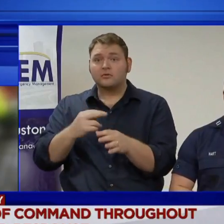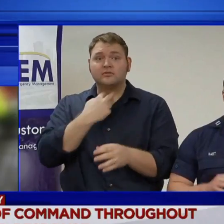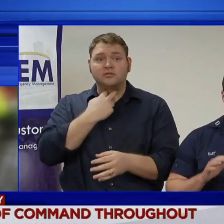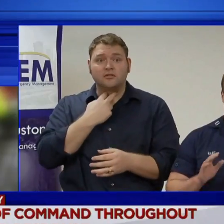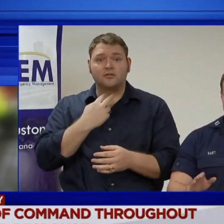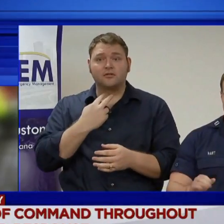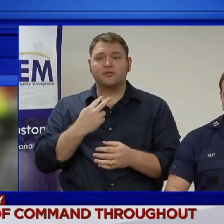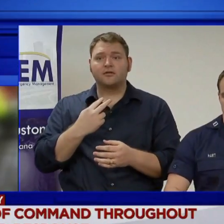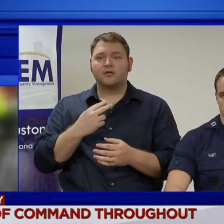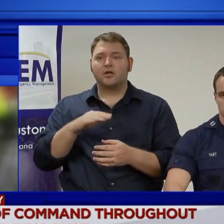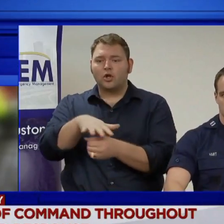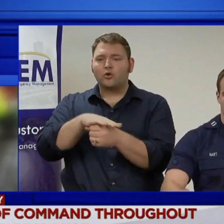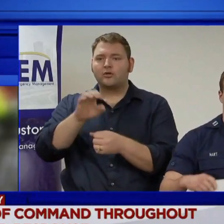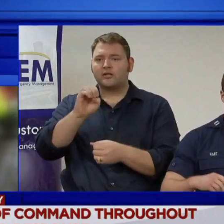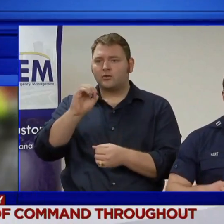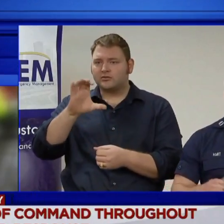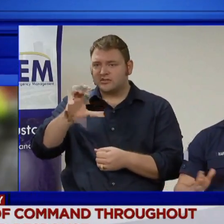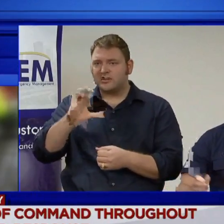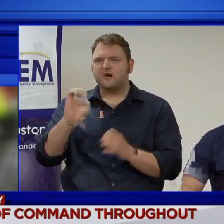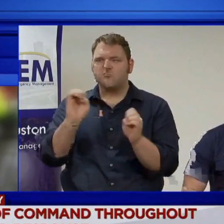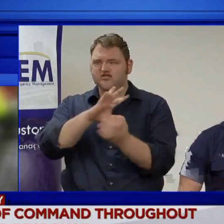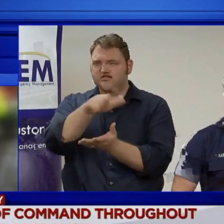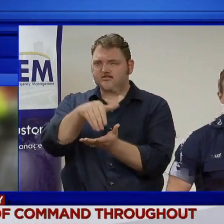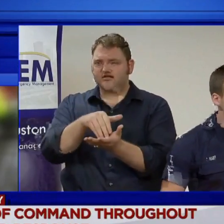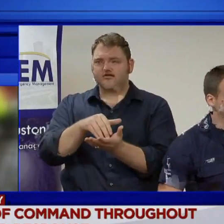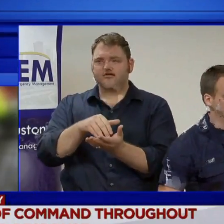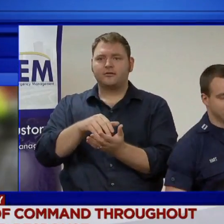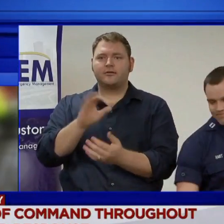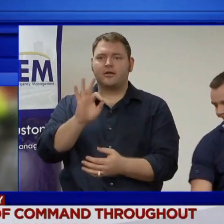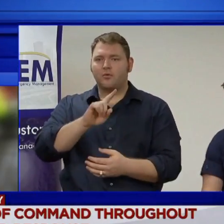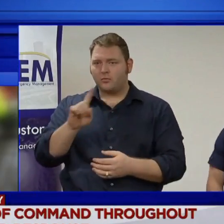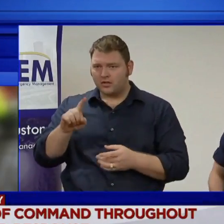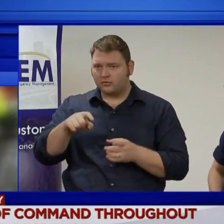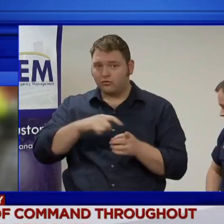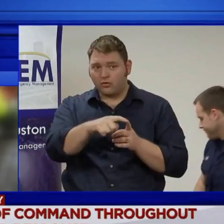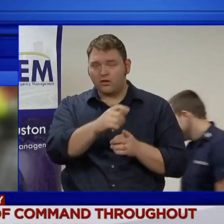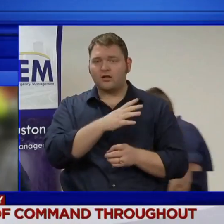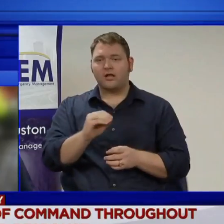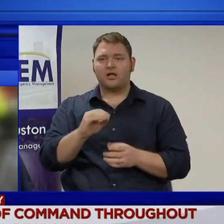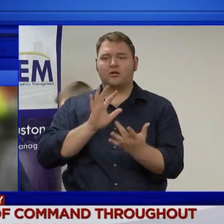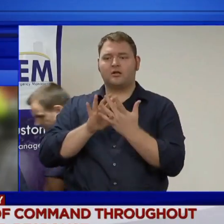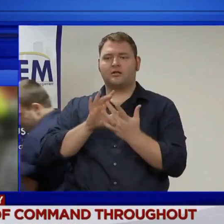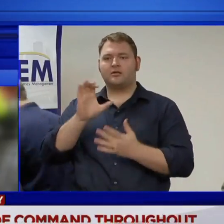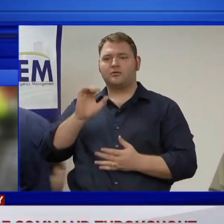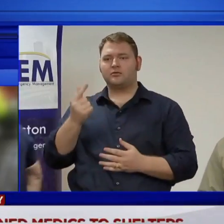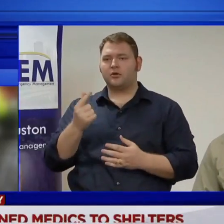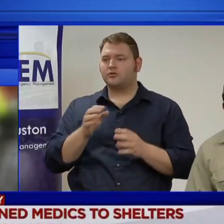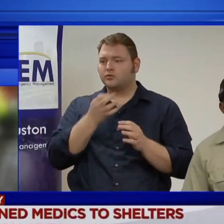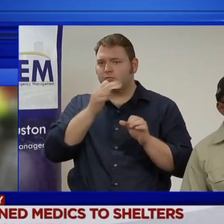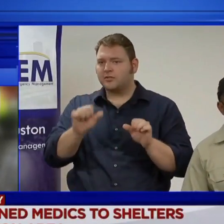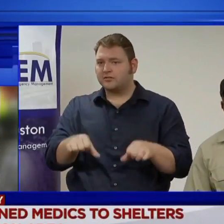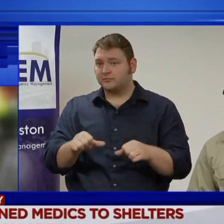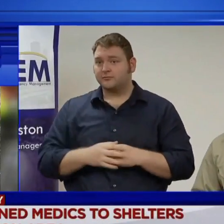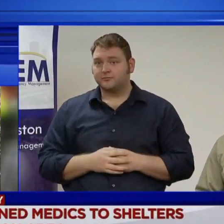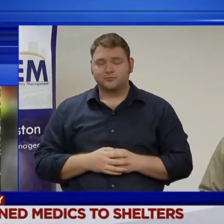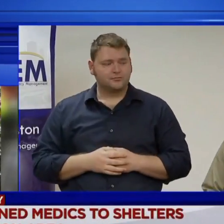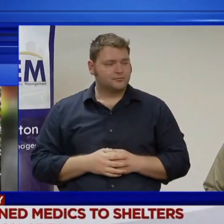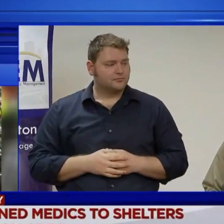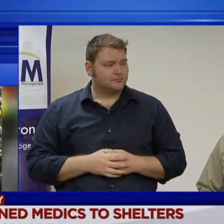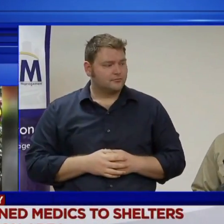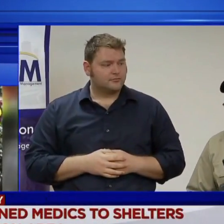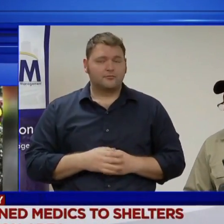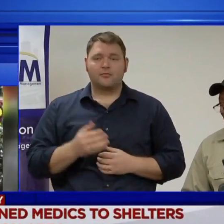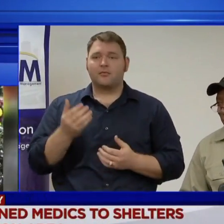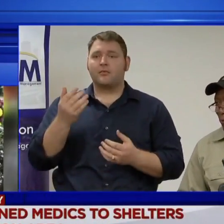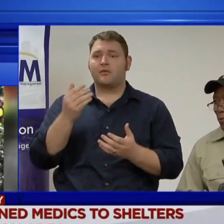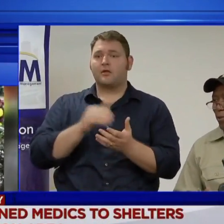Coast Guard as soon as you possibly can. Thank you. Thank you. And of course, when individuals are rescued, they